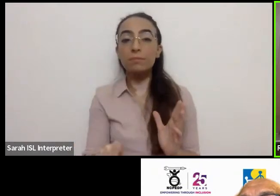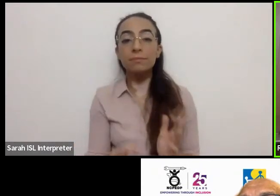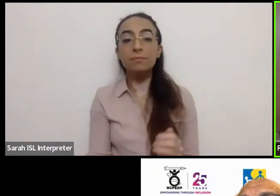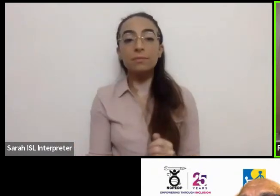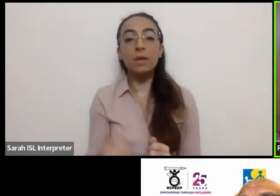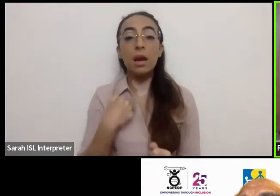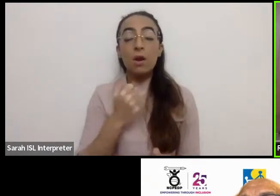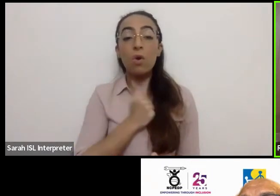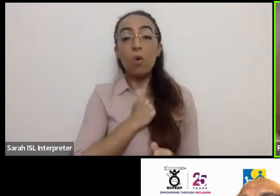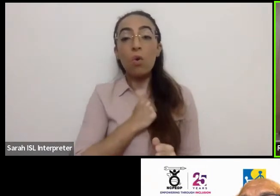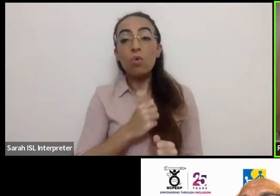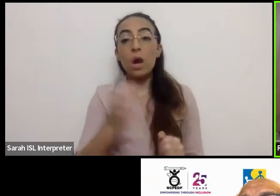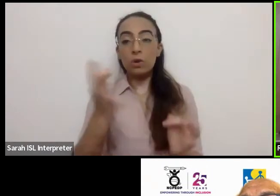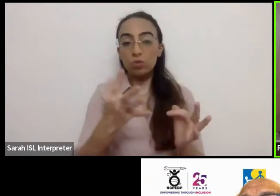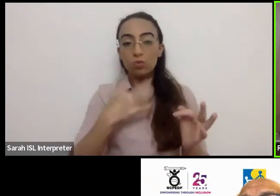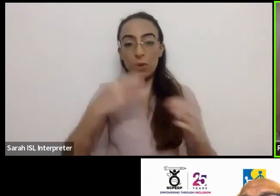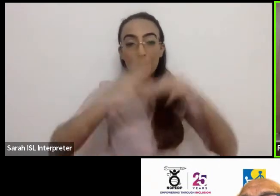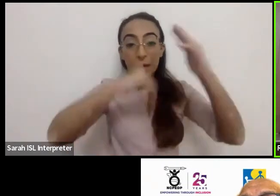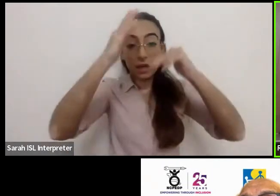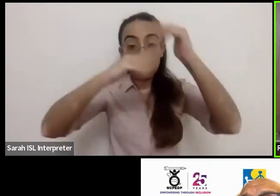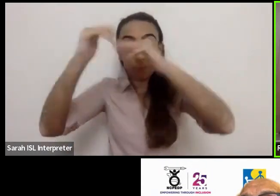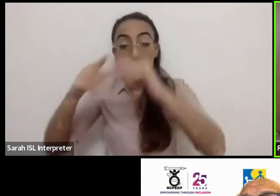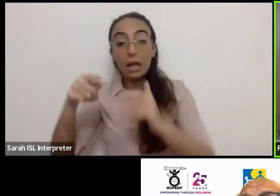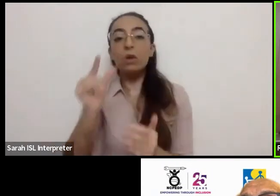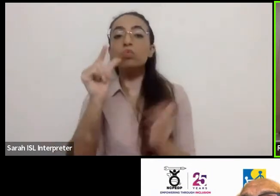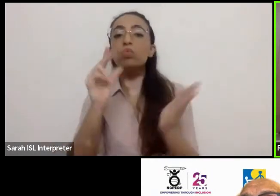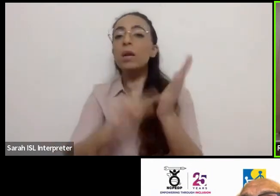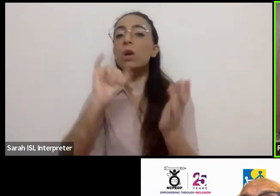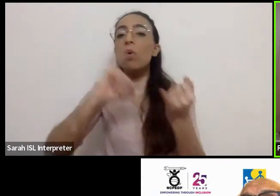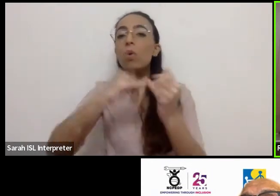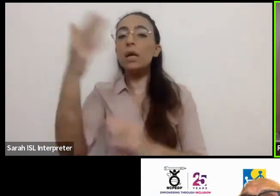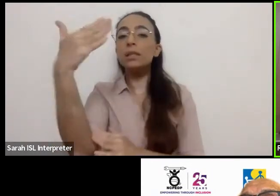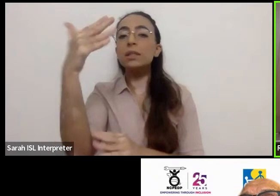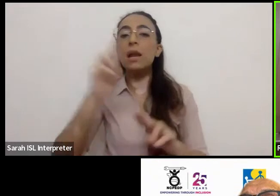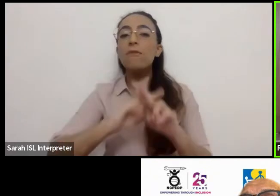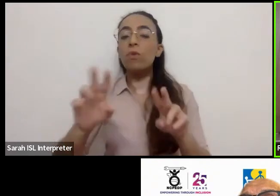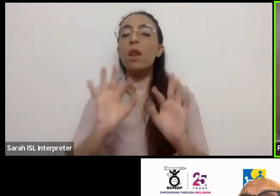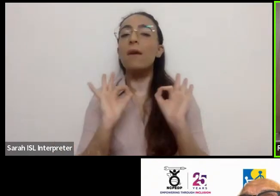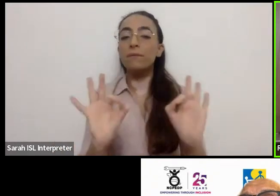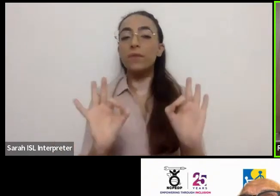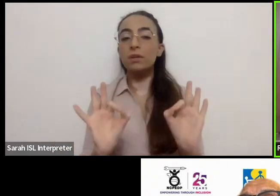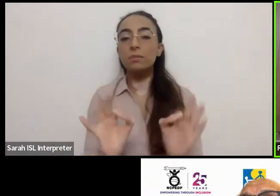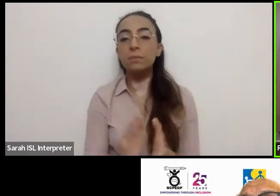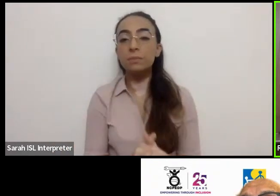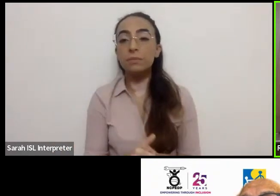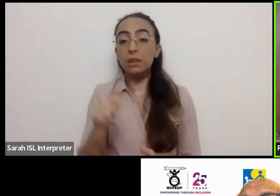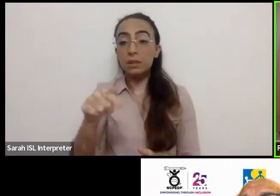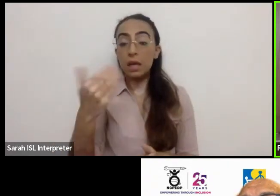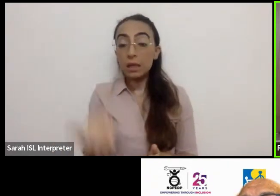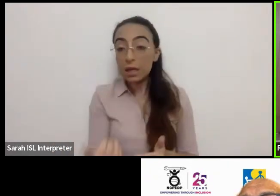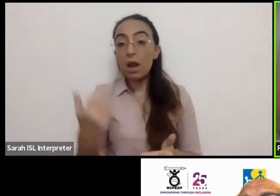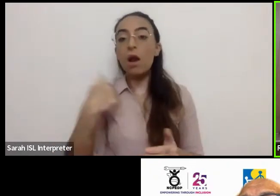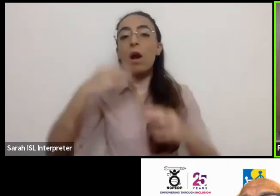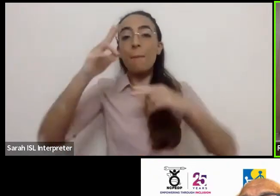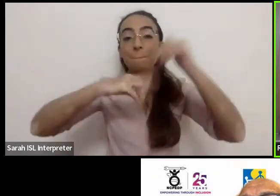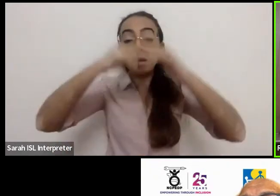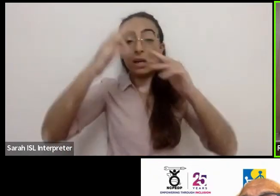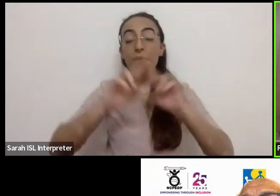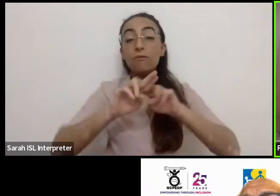of our new campuses are now meeting UN standards. Most of our campuses have been retrofitted to be able to